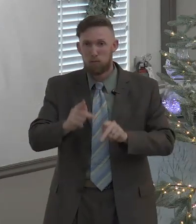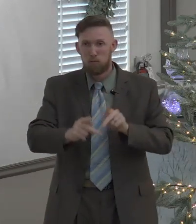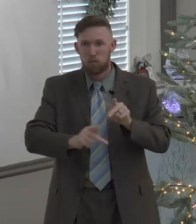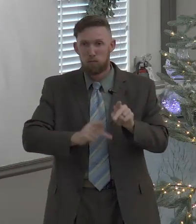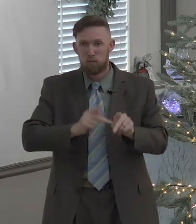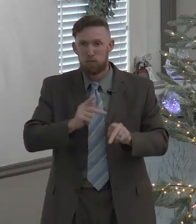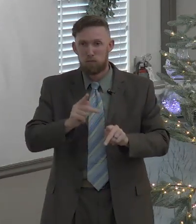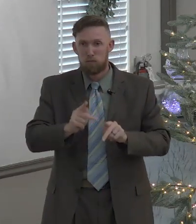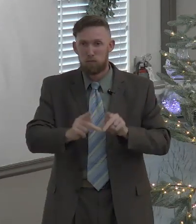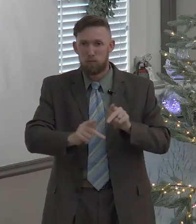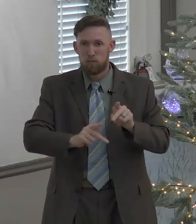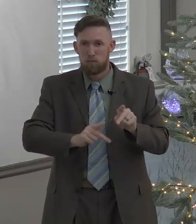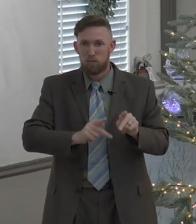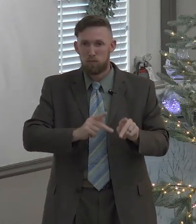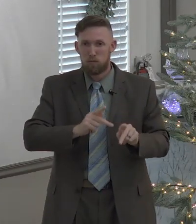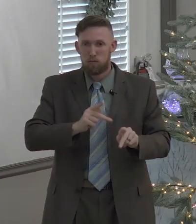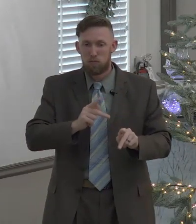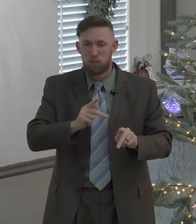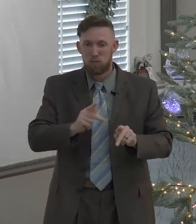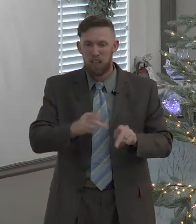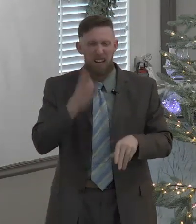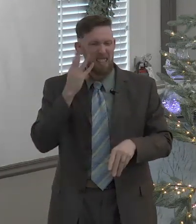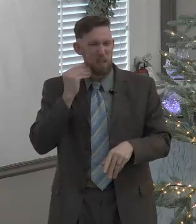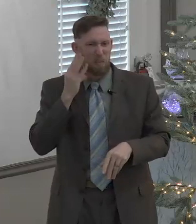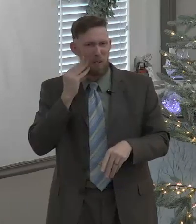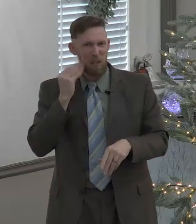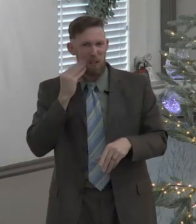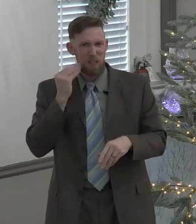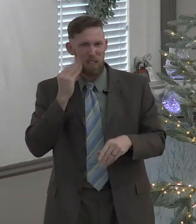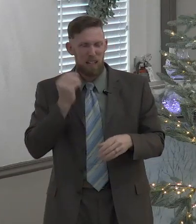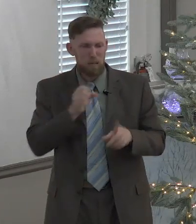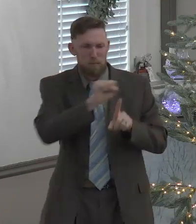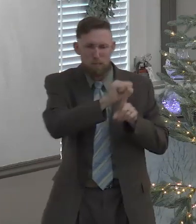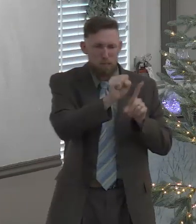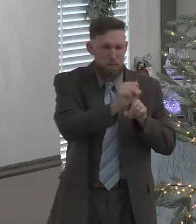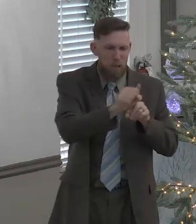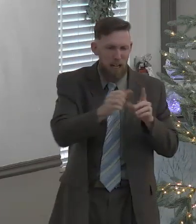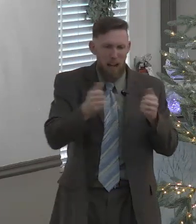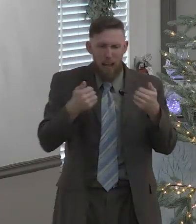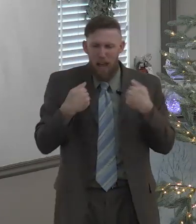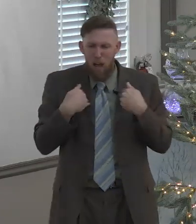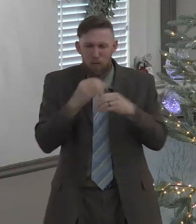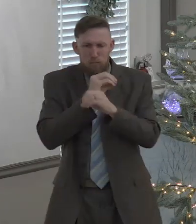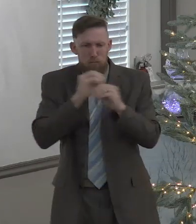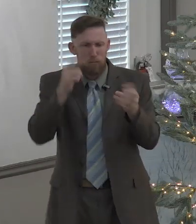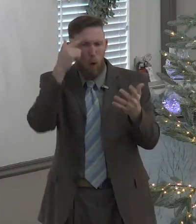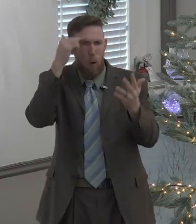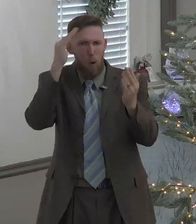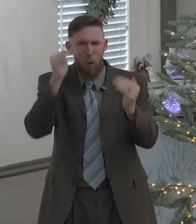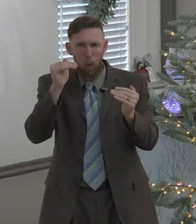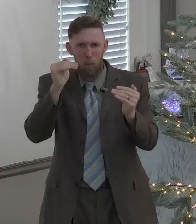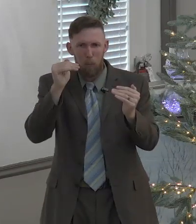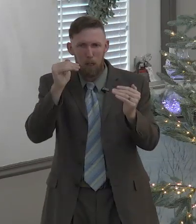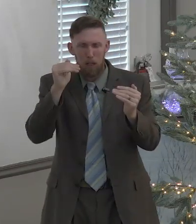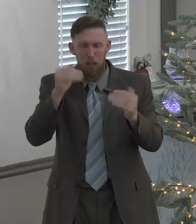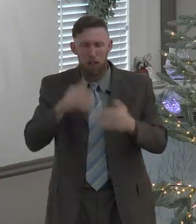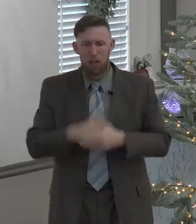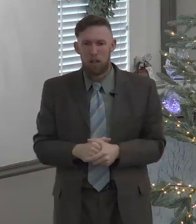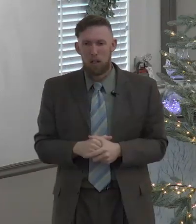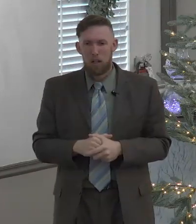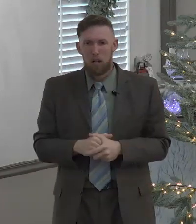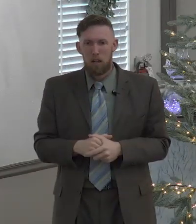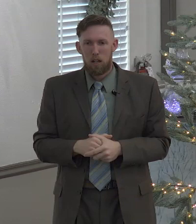not, it really, there is so many seemingly hopeless situations out there.